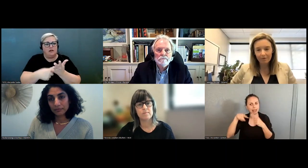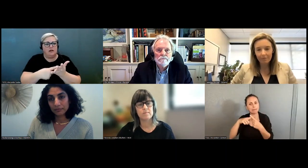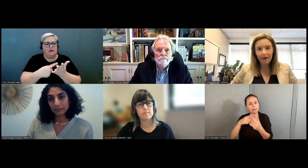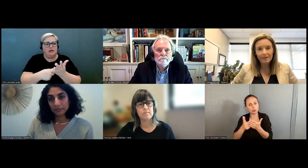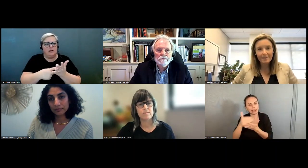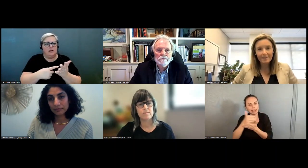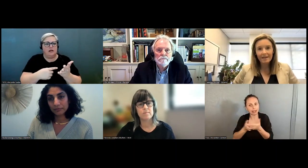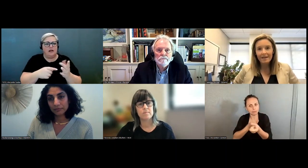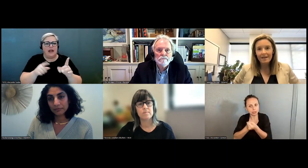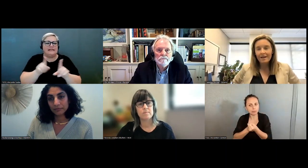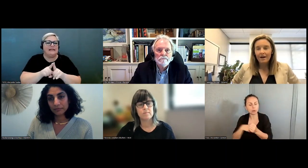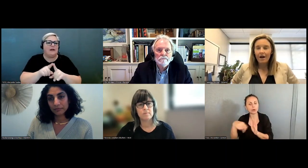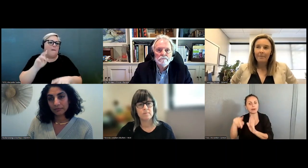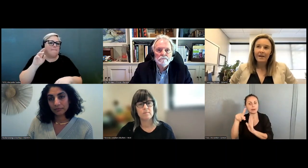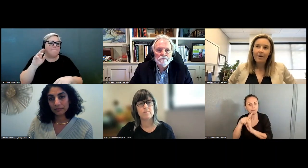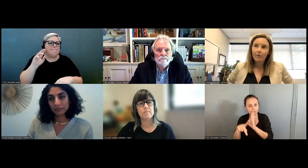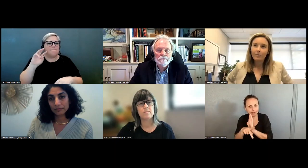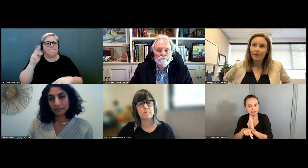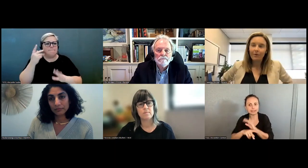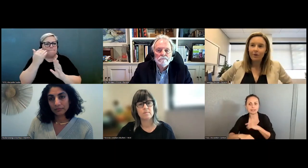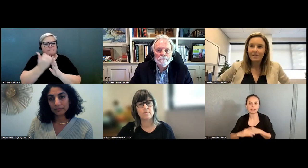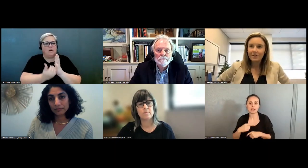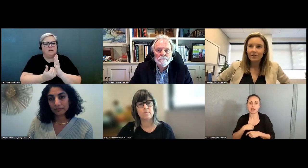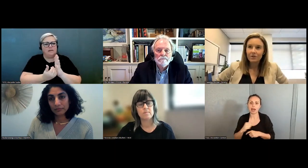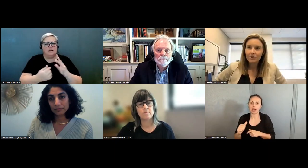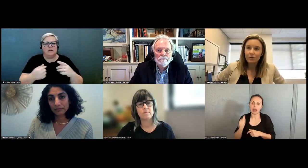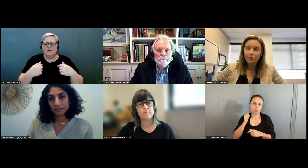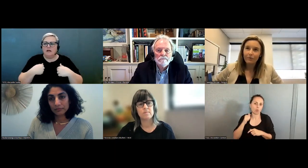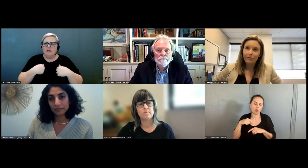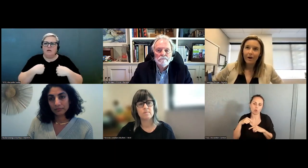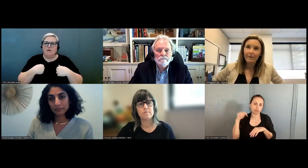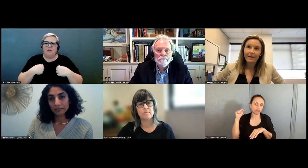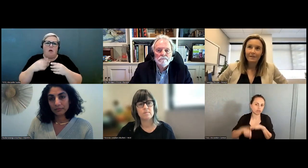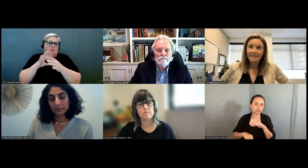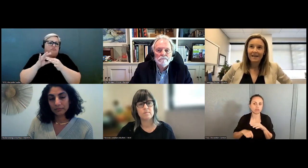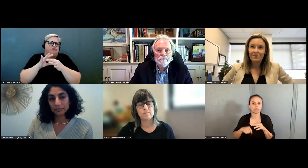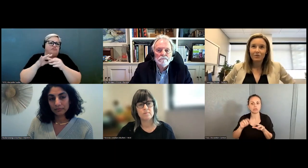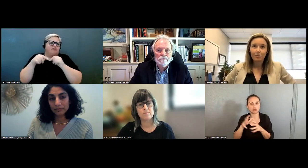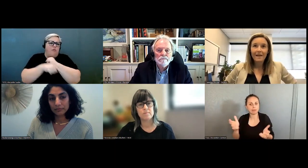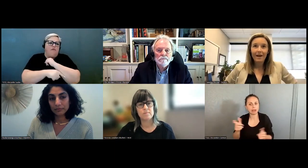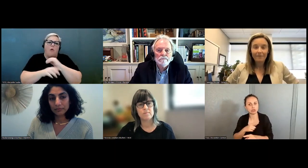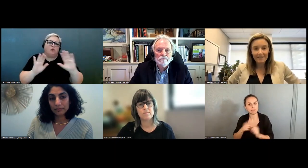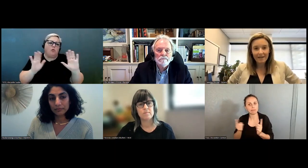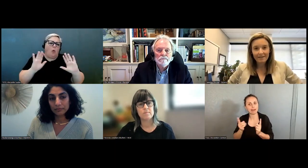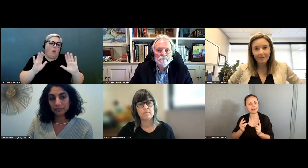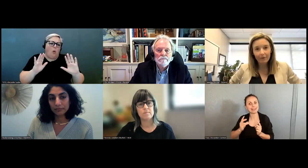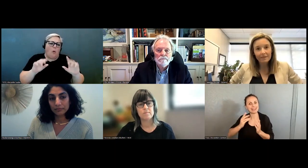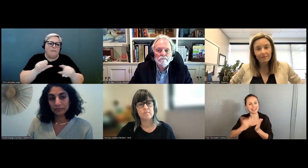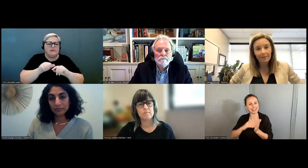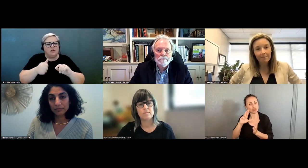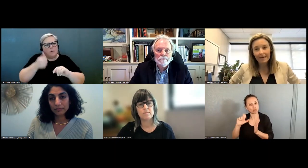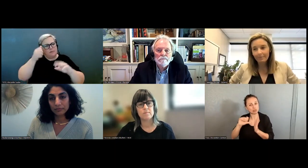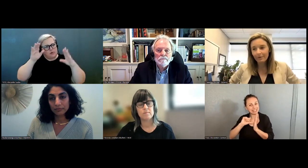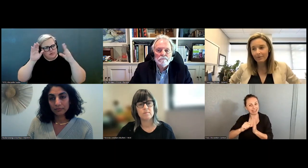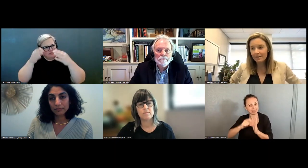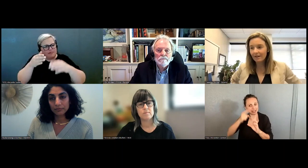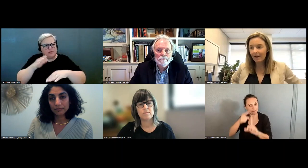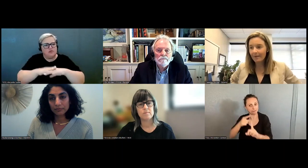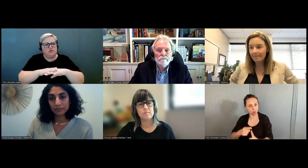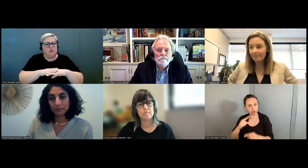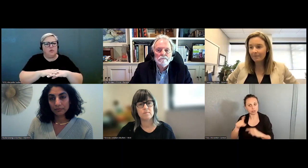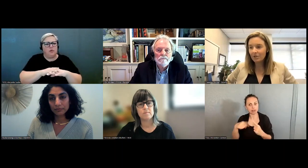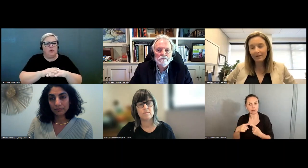and sort of policy. I mean, I won't go into it too far, but I would say just re-emphasizing the points being made